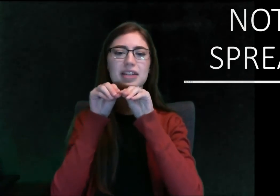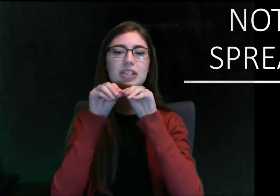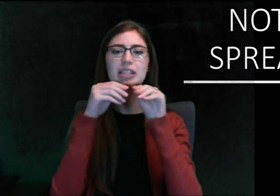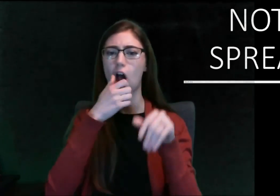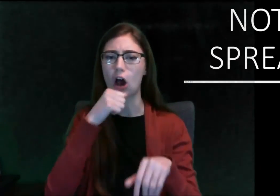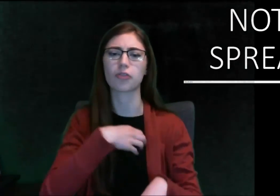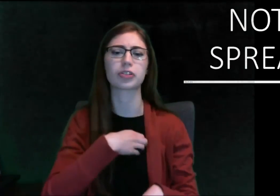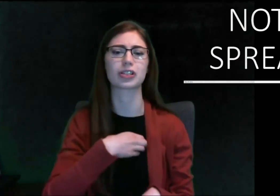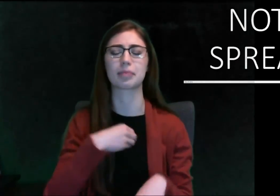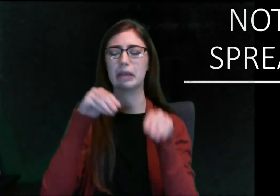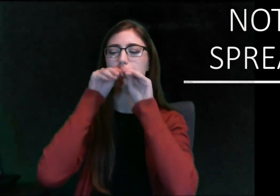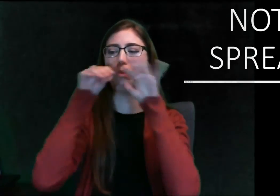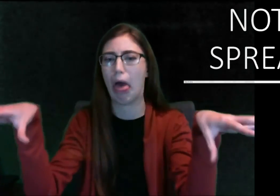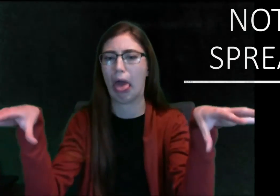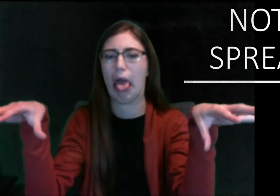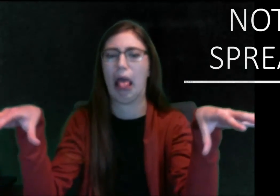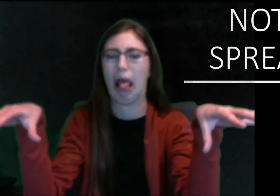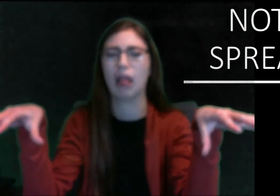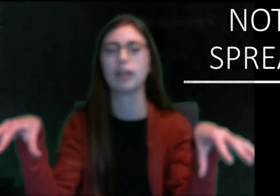just coughed or something, and